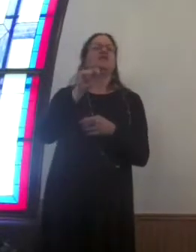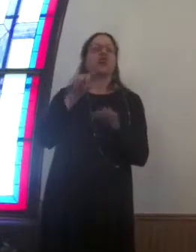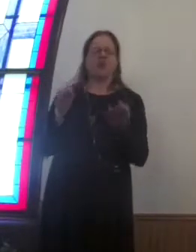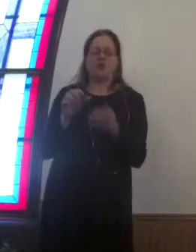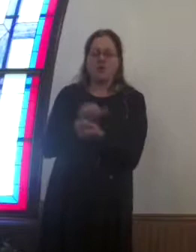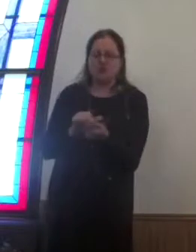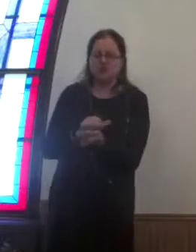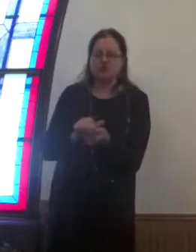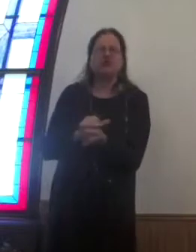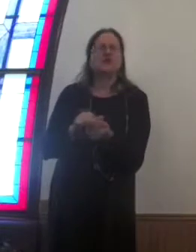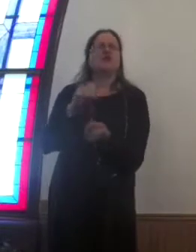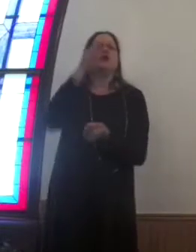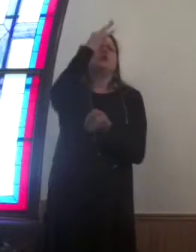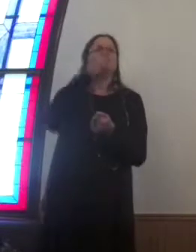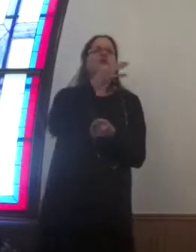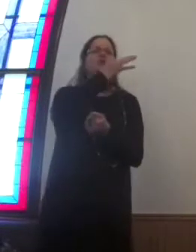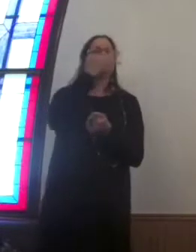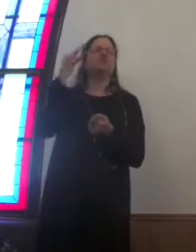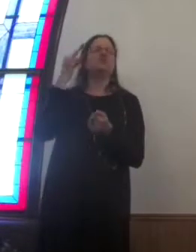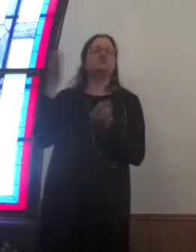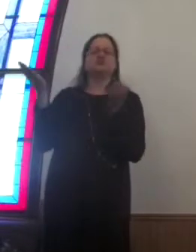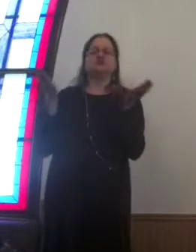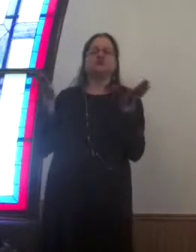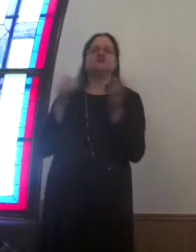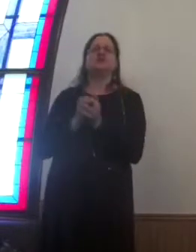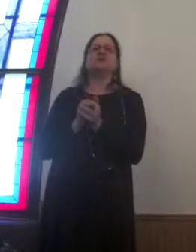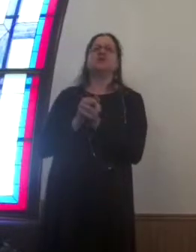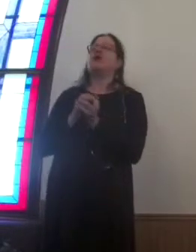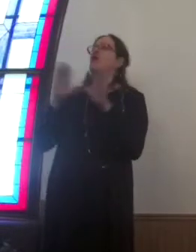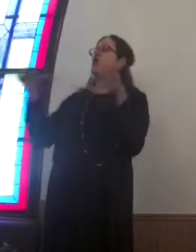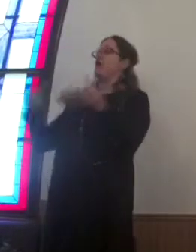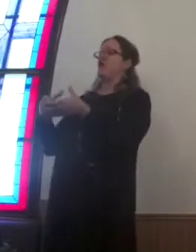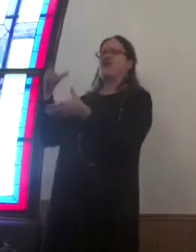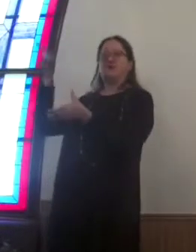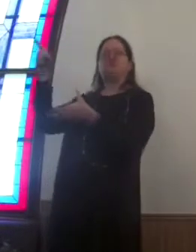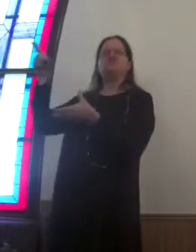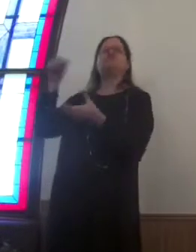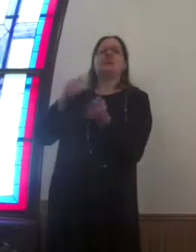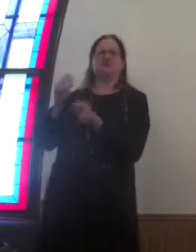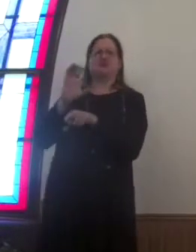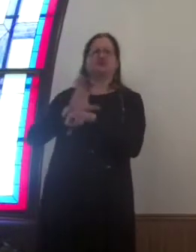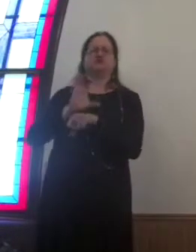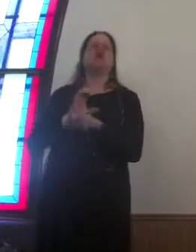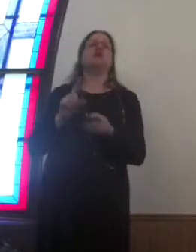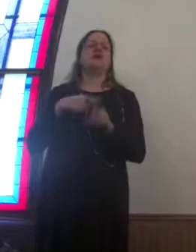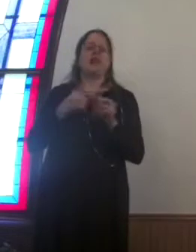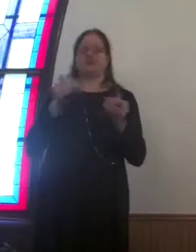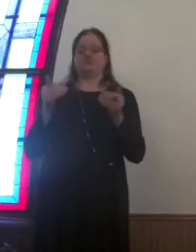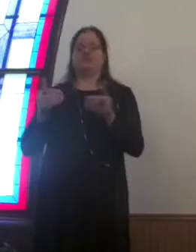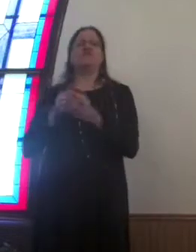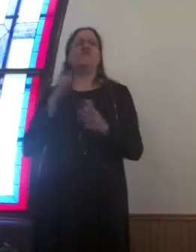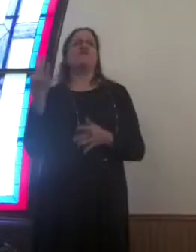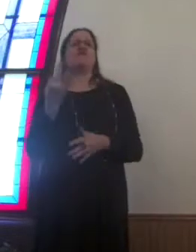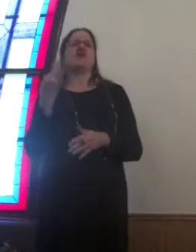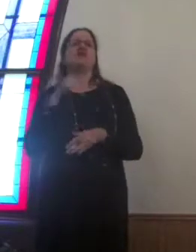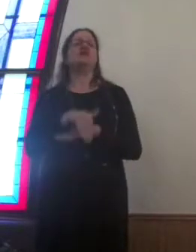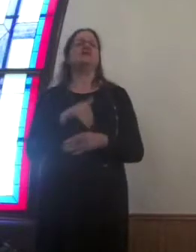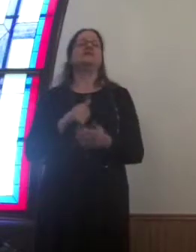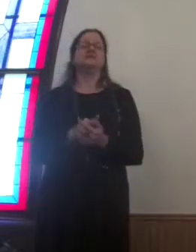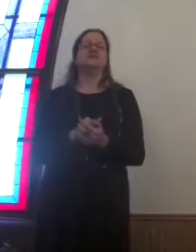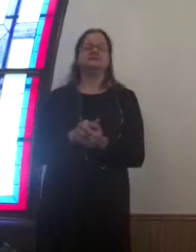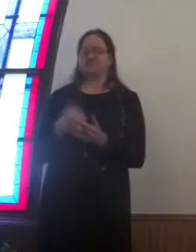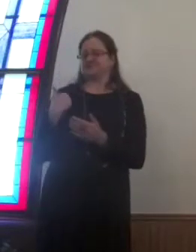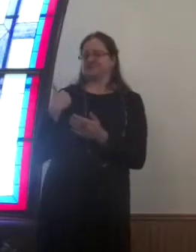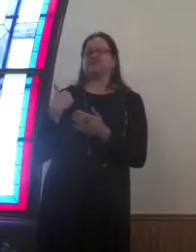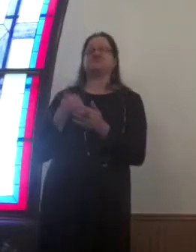with our sisters and brothers at Underwood Baptist. And then on Friday evening, the